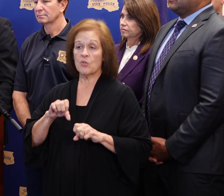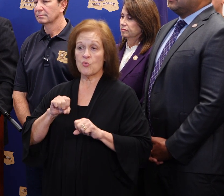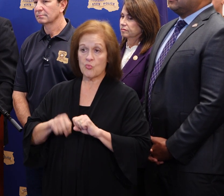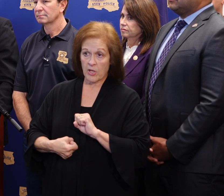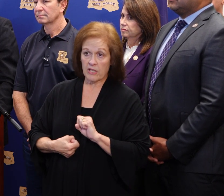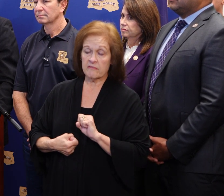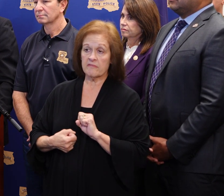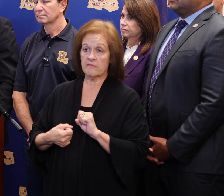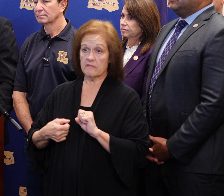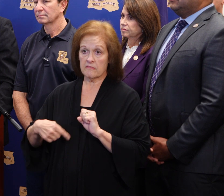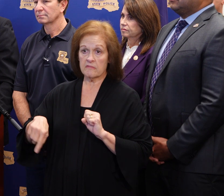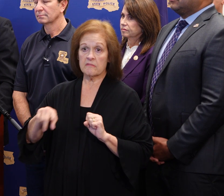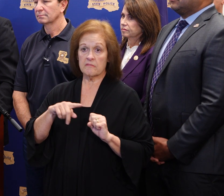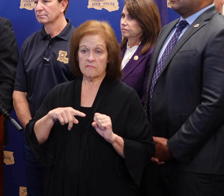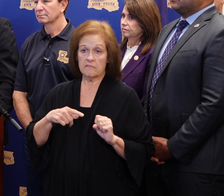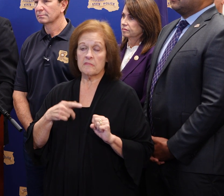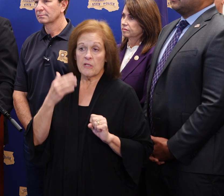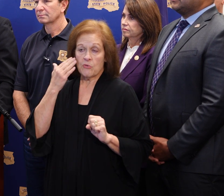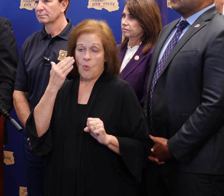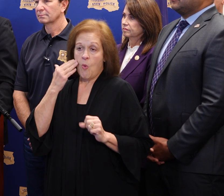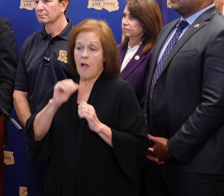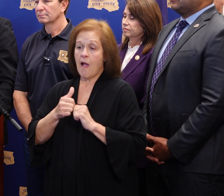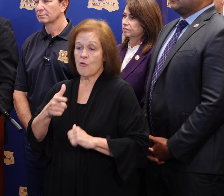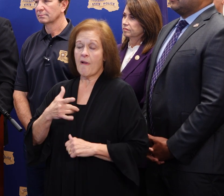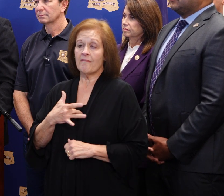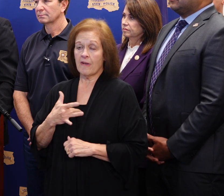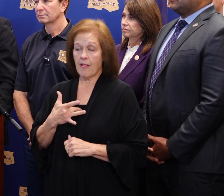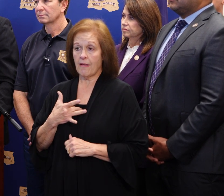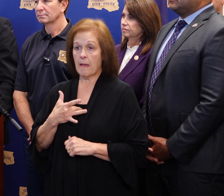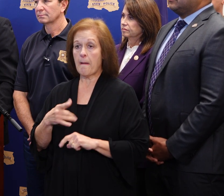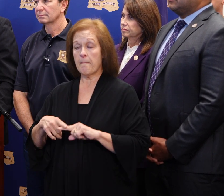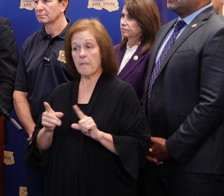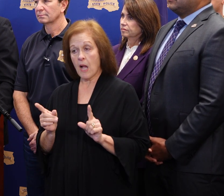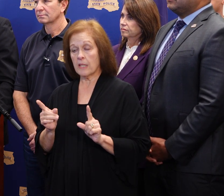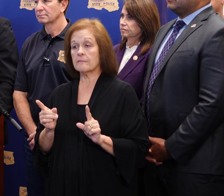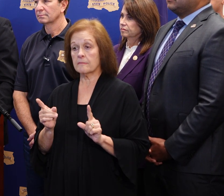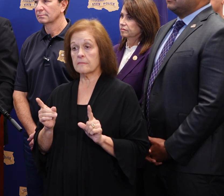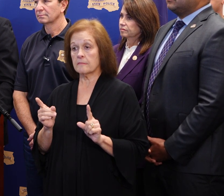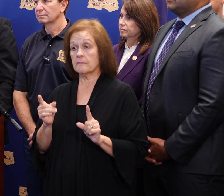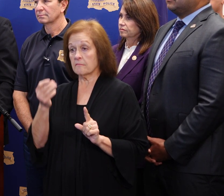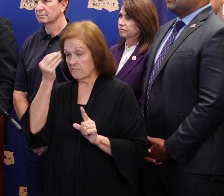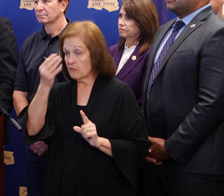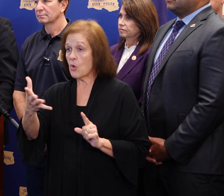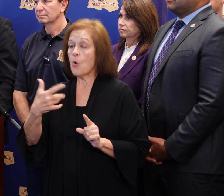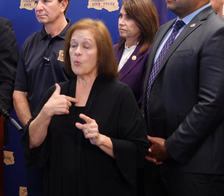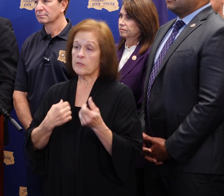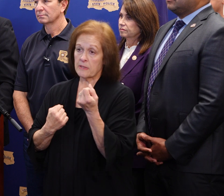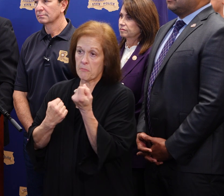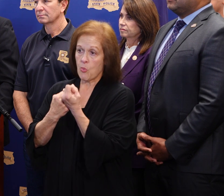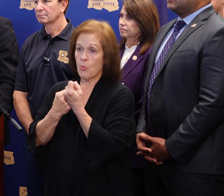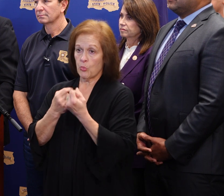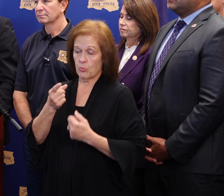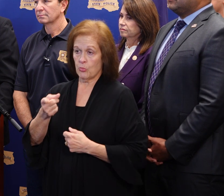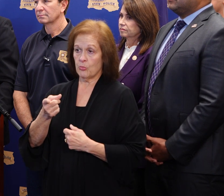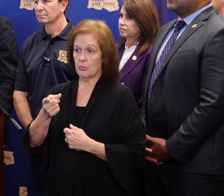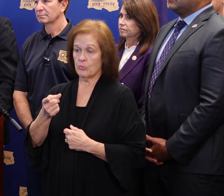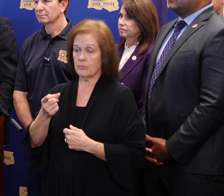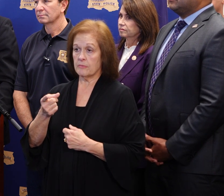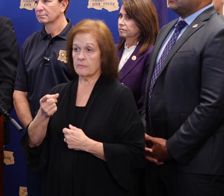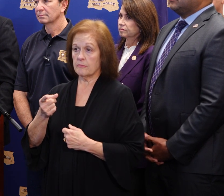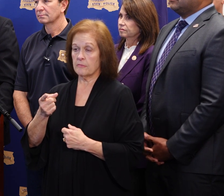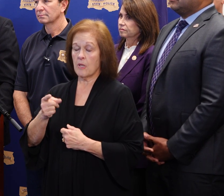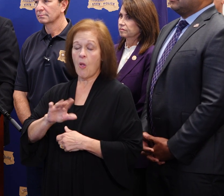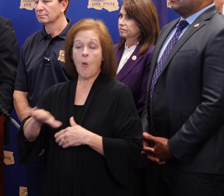and across the nation are feeling at this time, but rest assured, we stand with you and in support of you. All